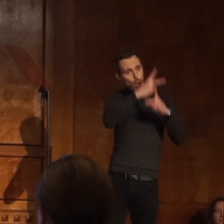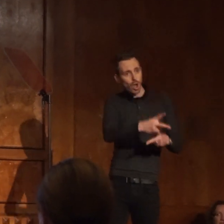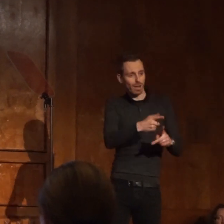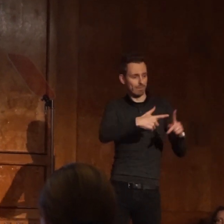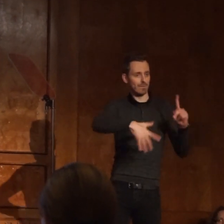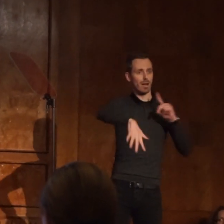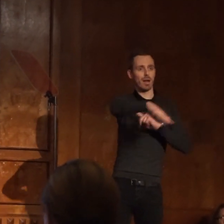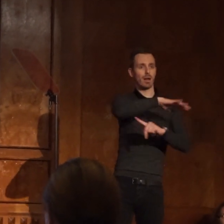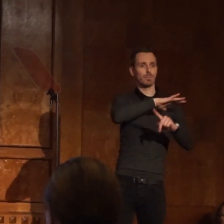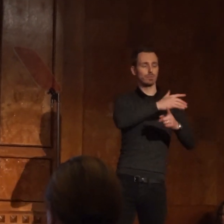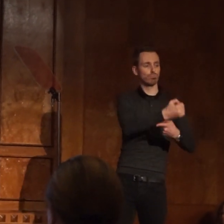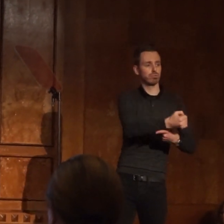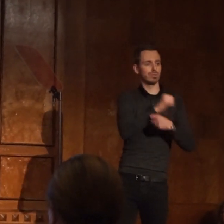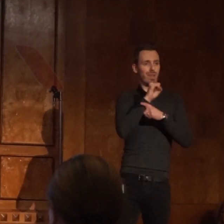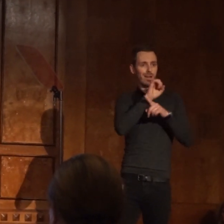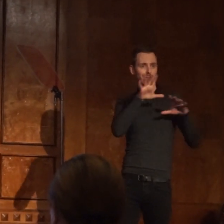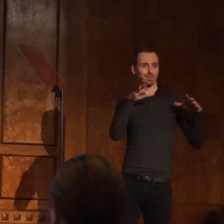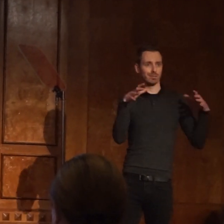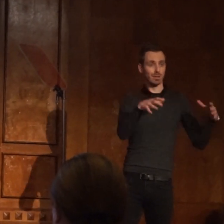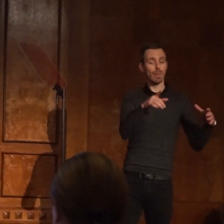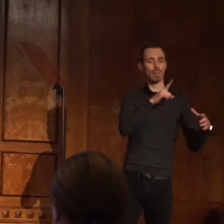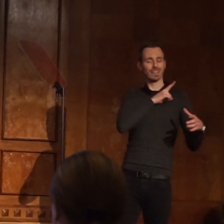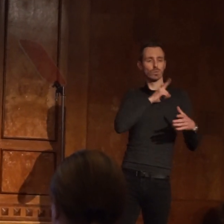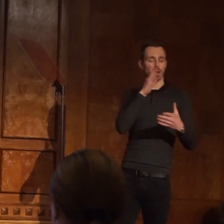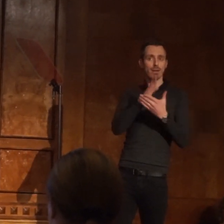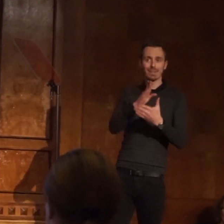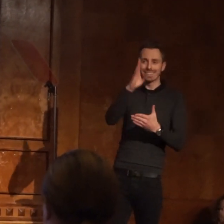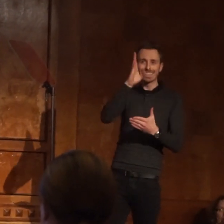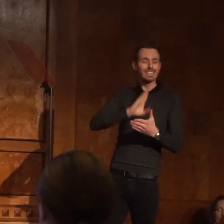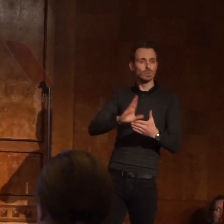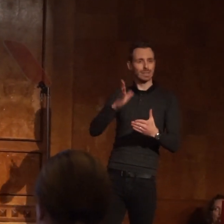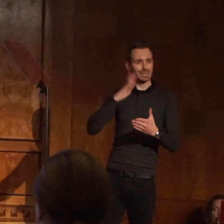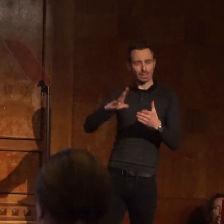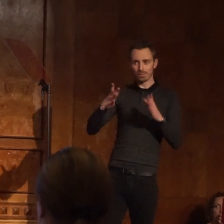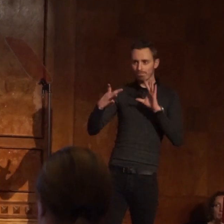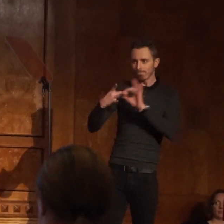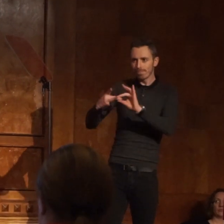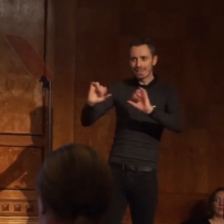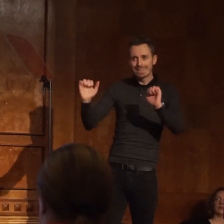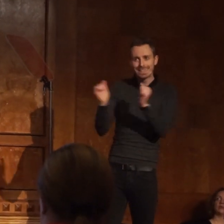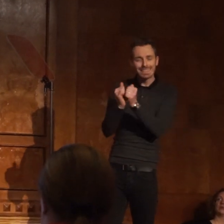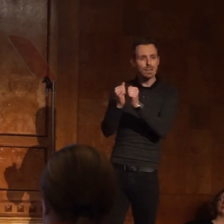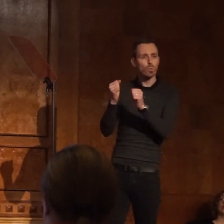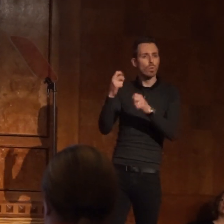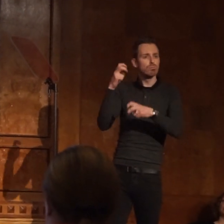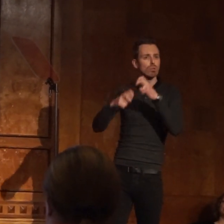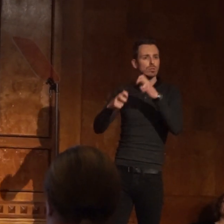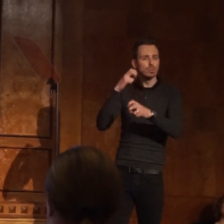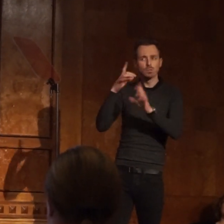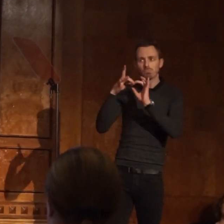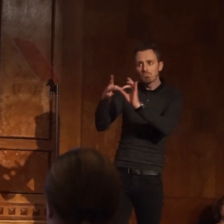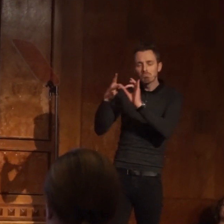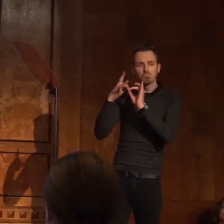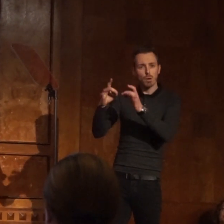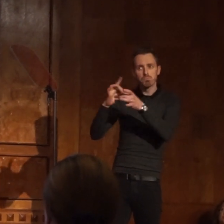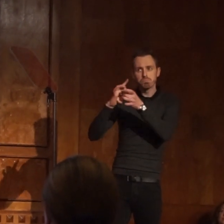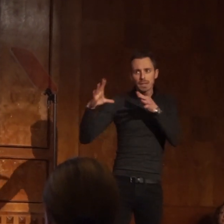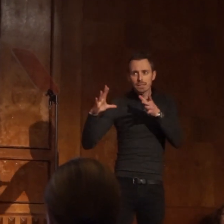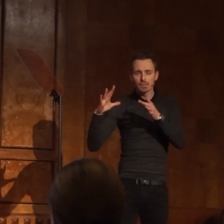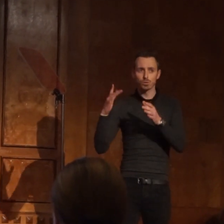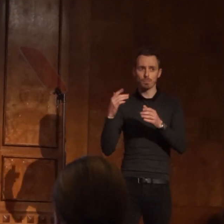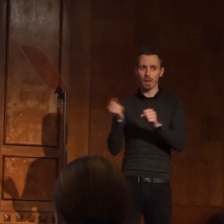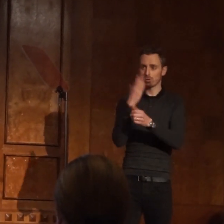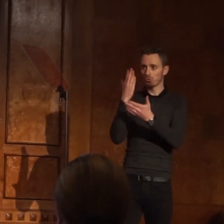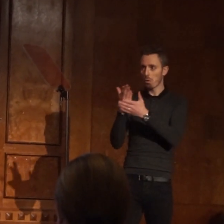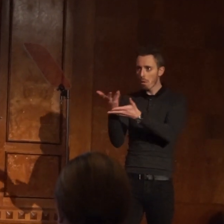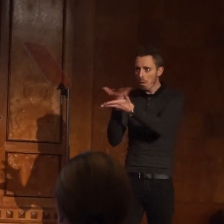have to be serious about getting the Brexit deal with Brussels that benefits every part of the UK. The